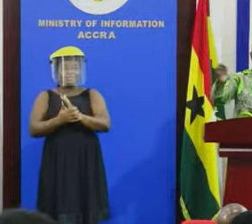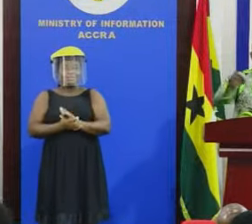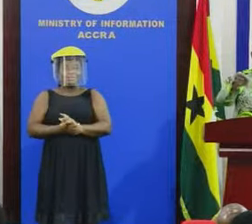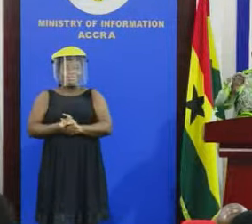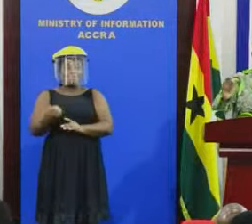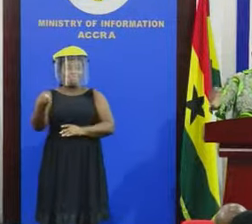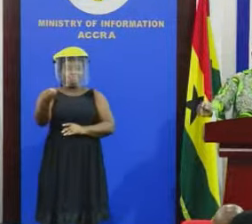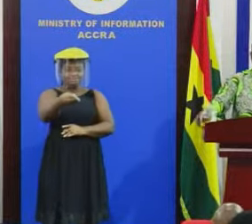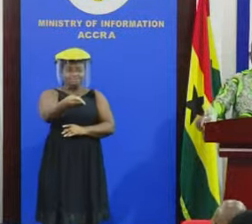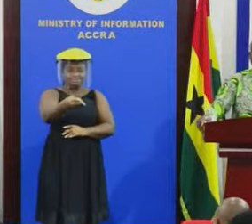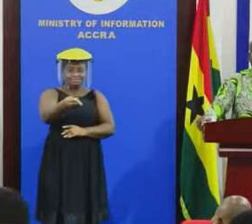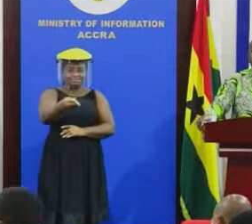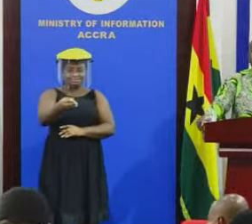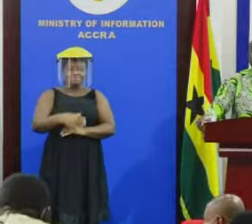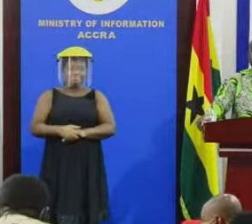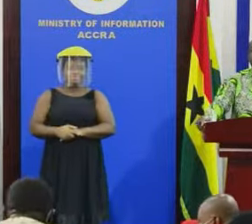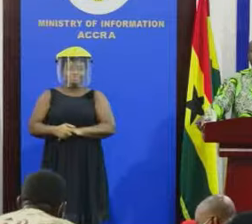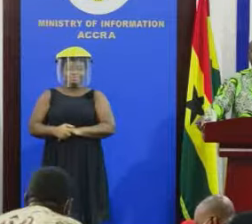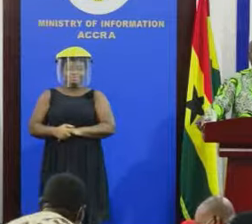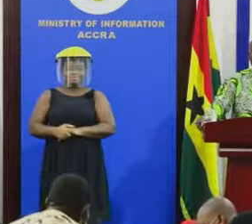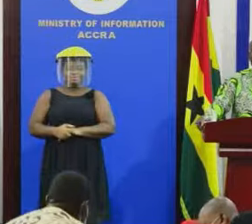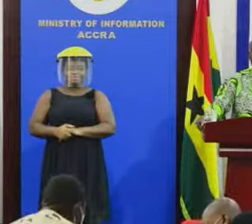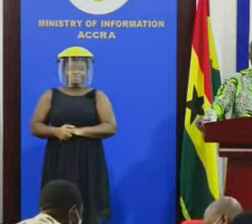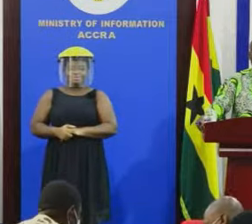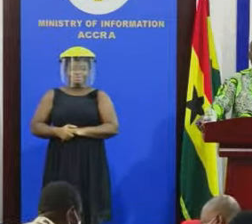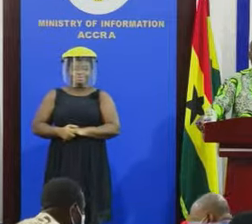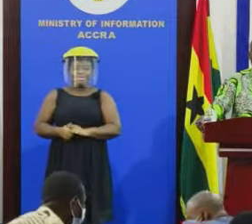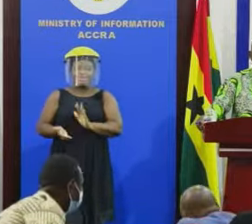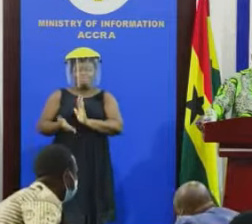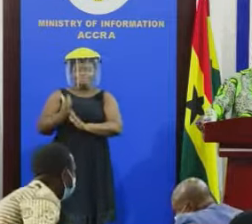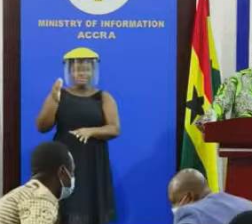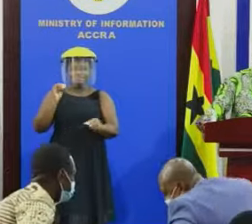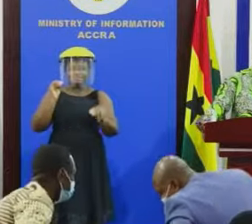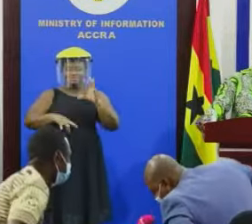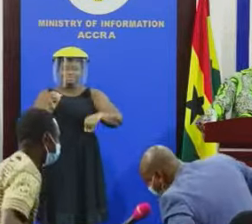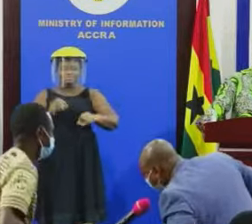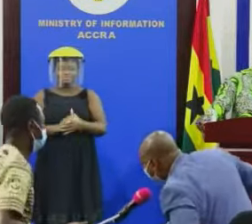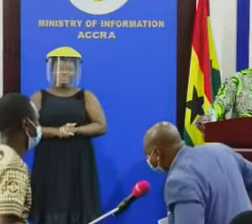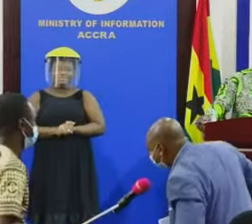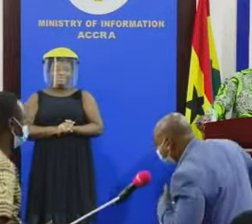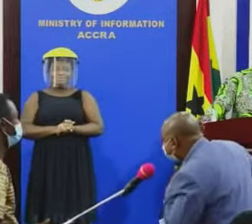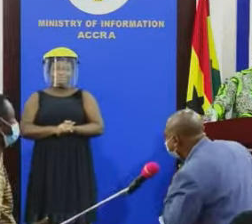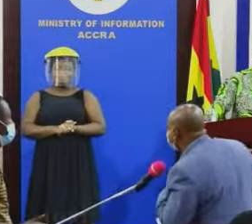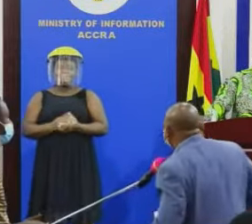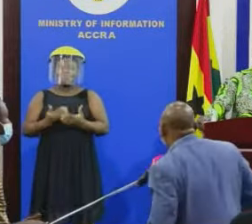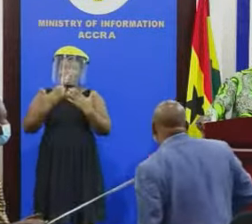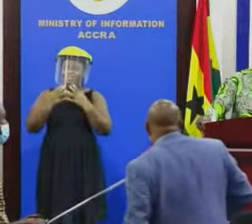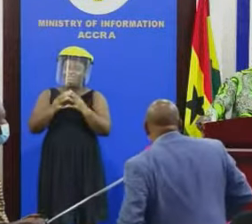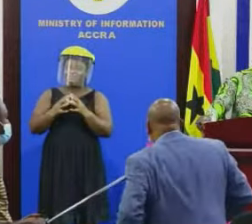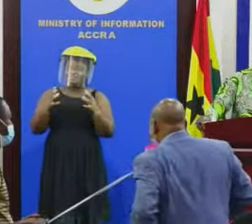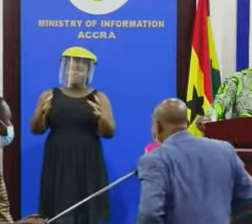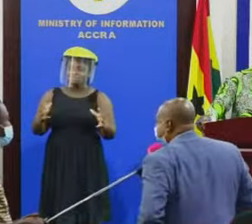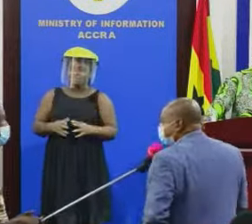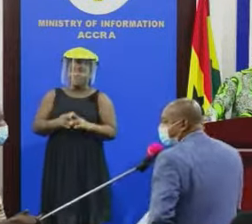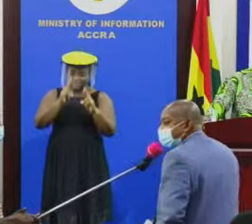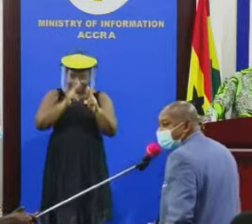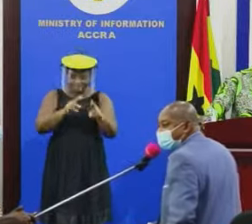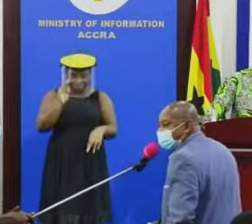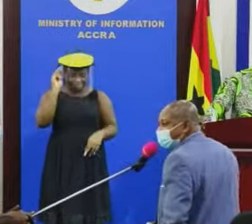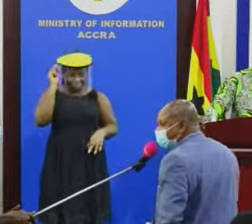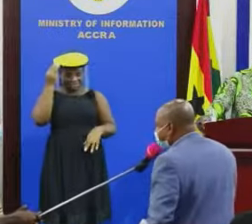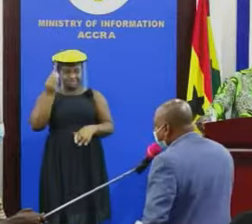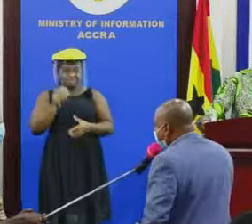the Technical Division would take those ones. Right. Thank you so much, Honourable Minister,